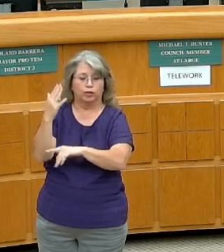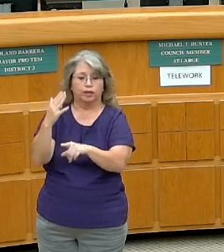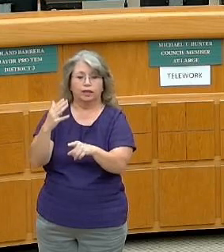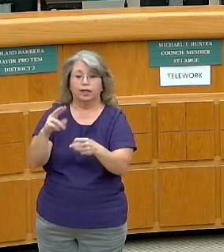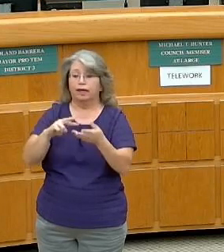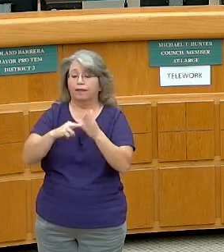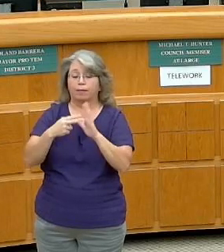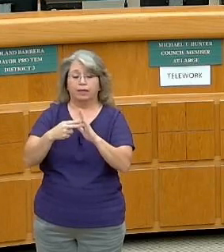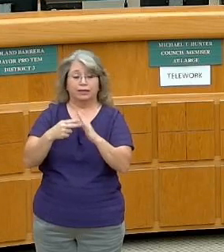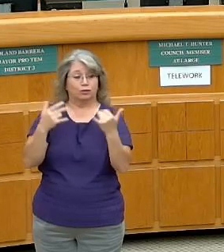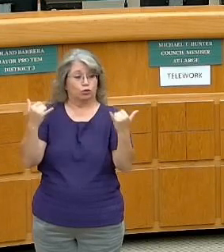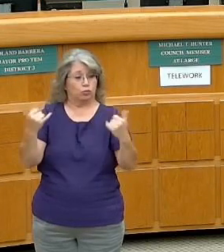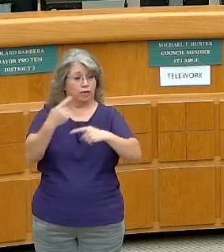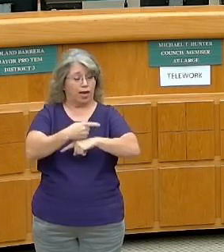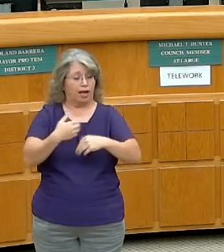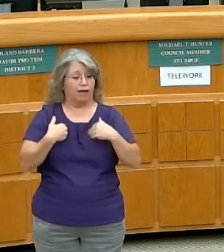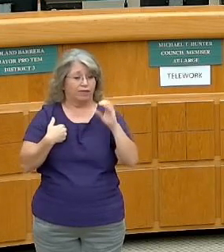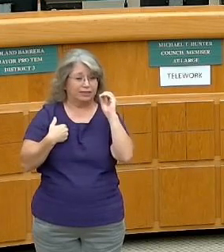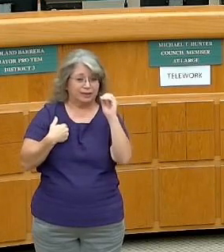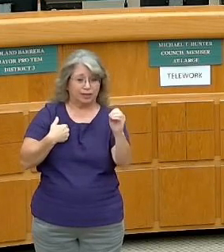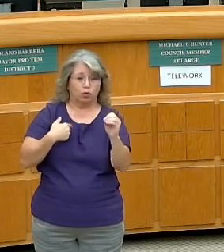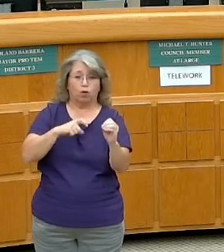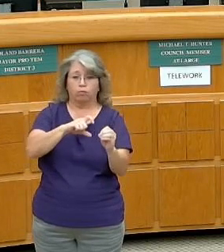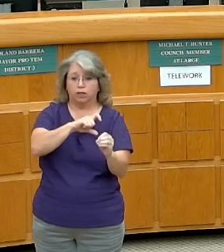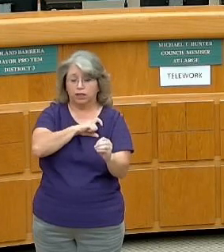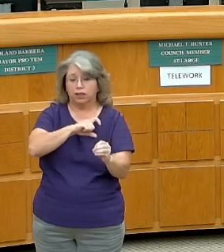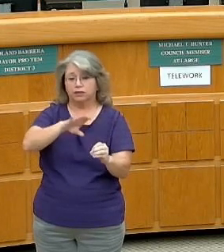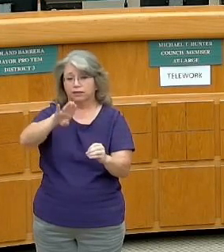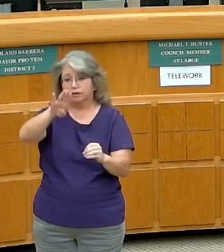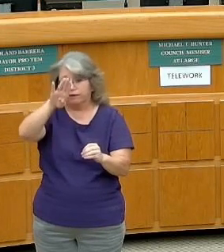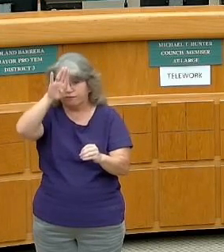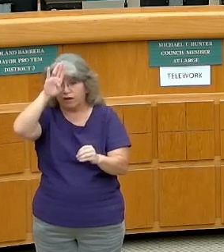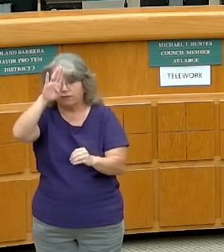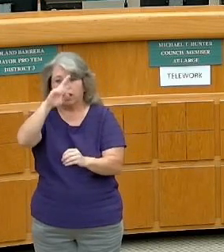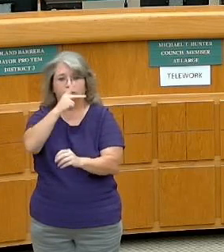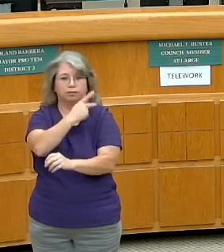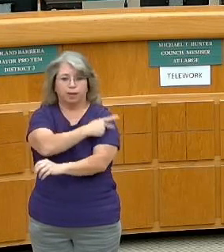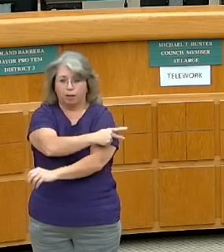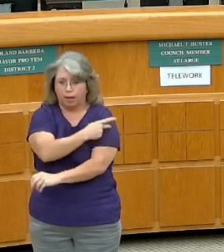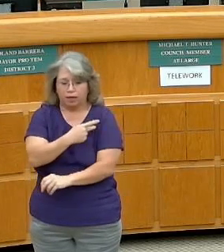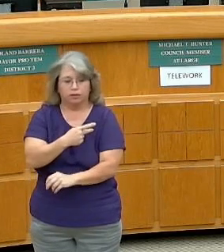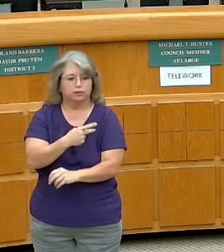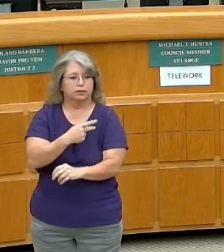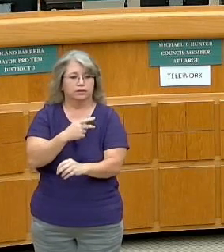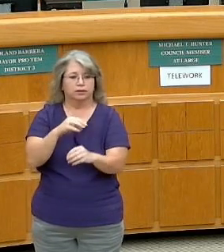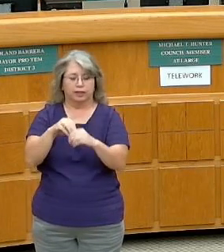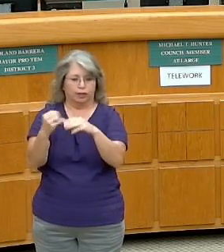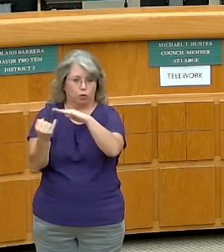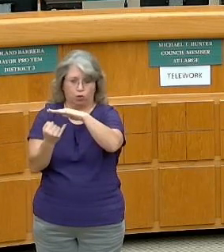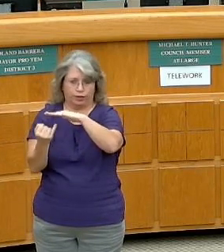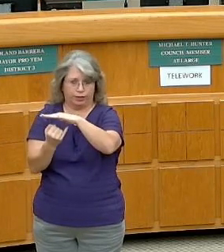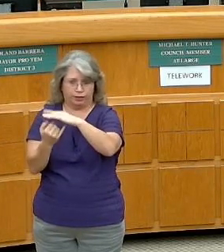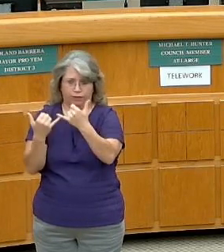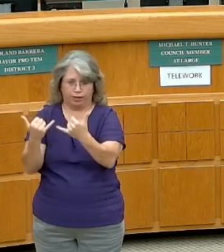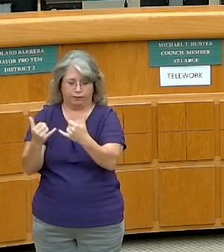police personnel, police officers, and 0 firefighter paramedics in